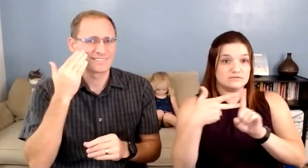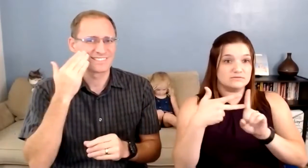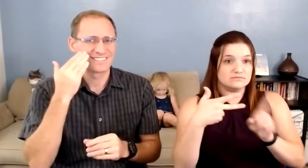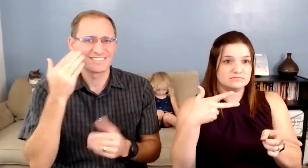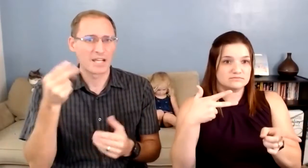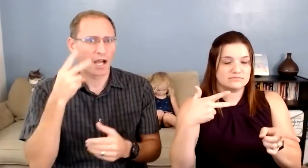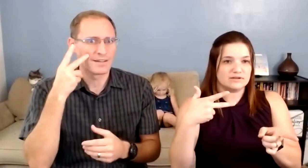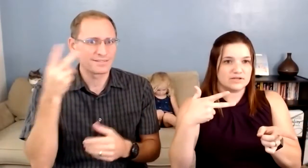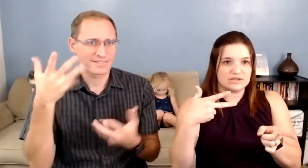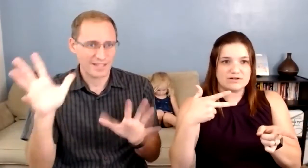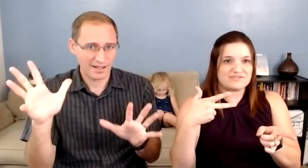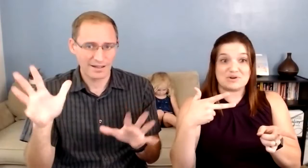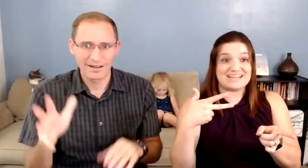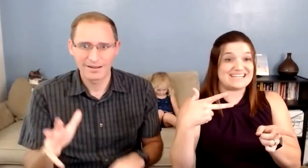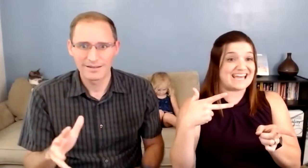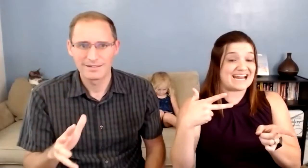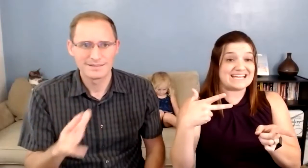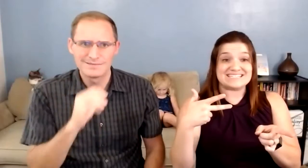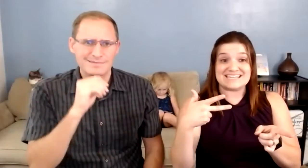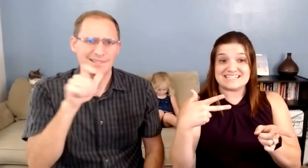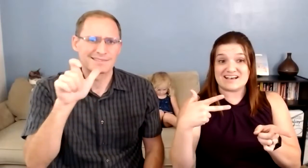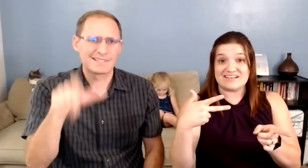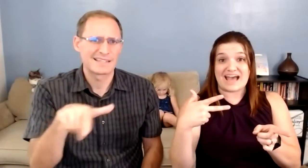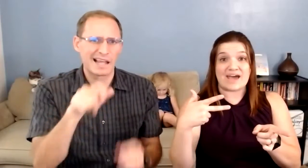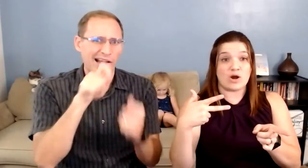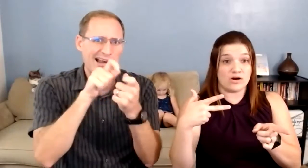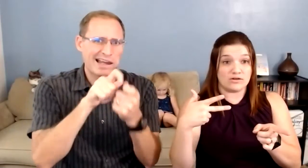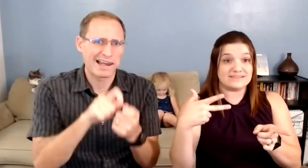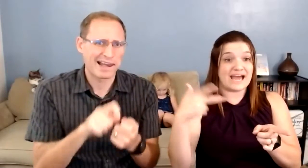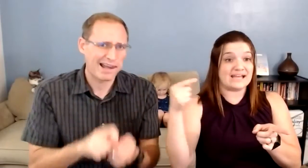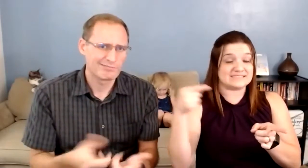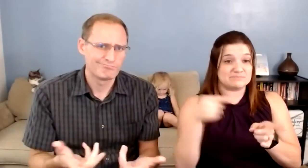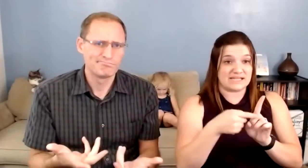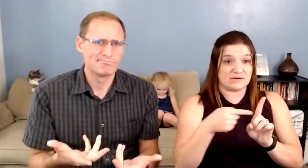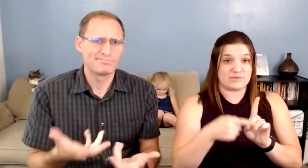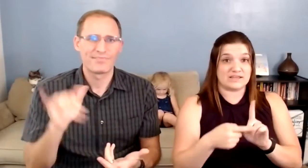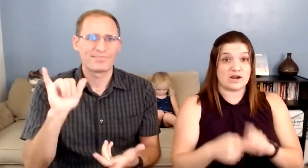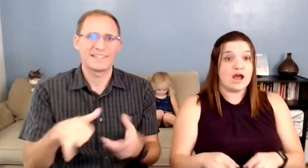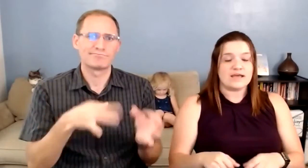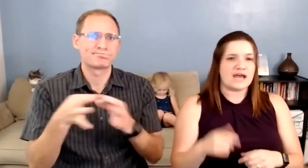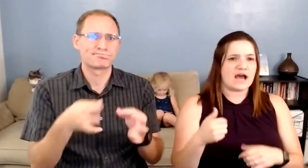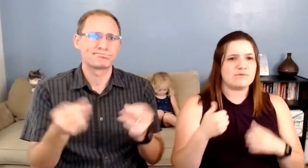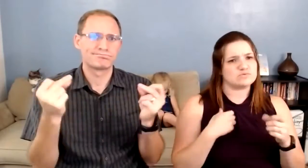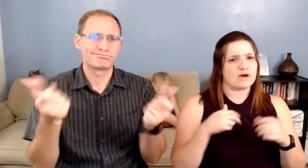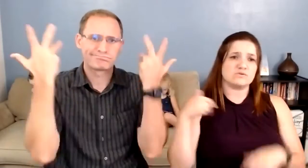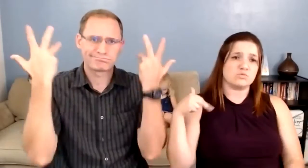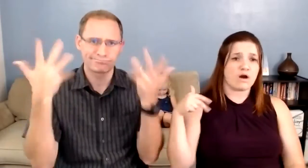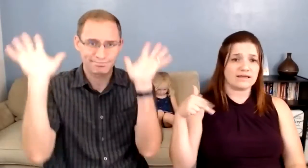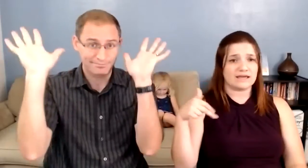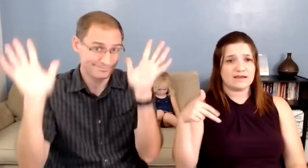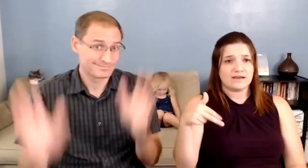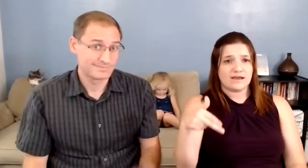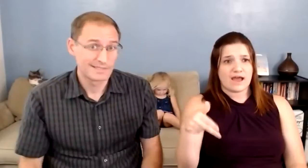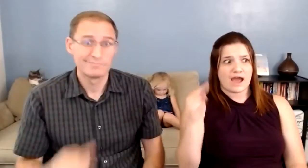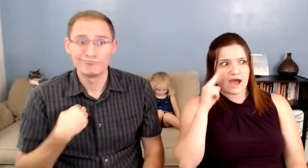saw. You don't have to go into any detail at all. That explained it right there. Yeah, I was